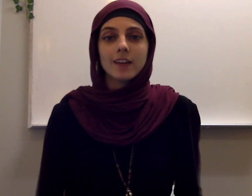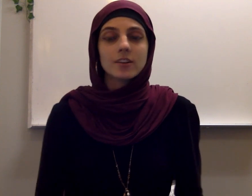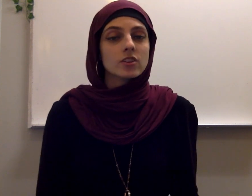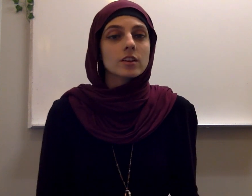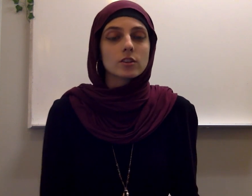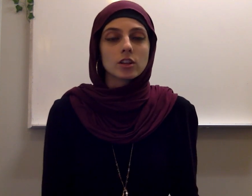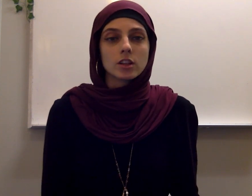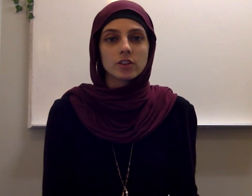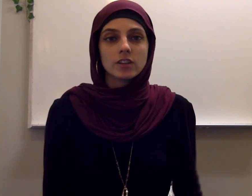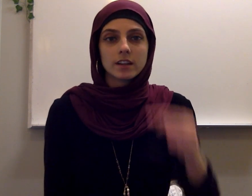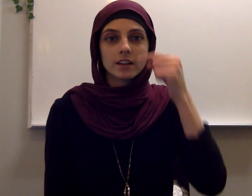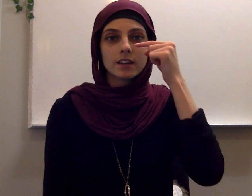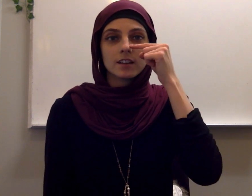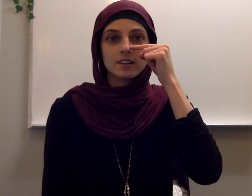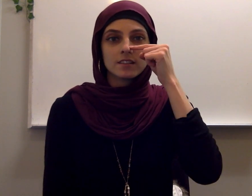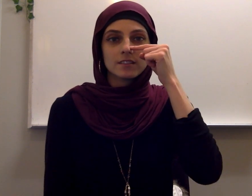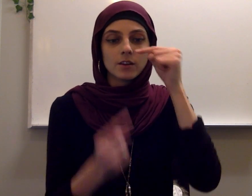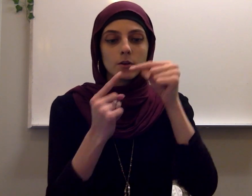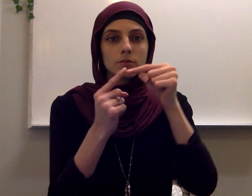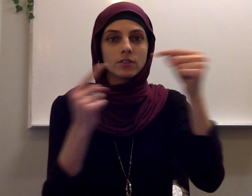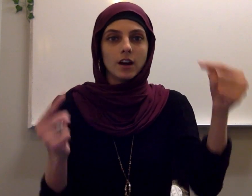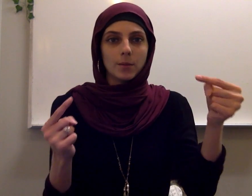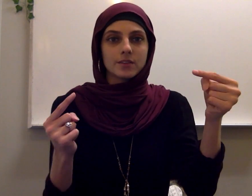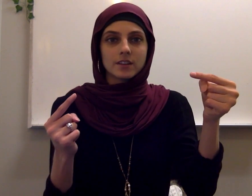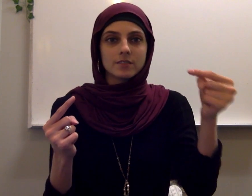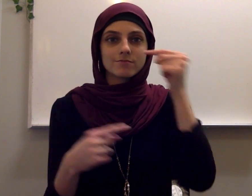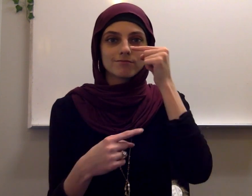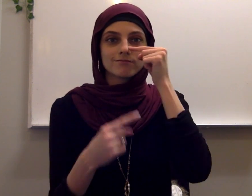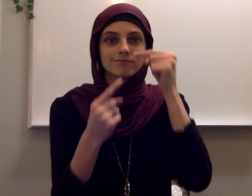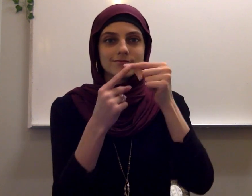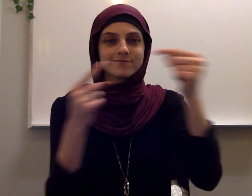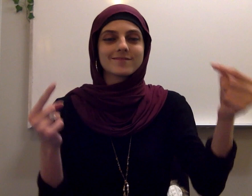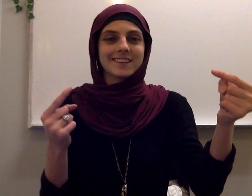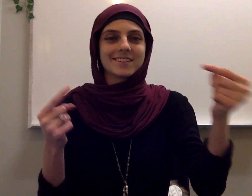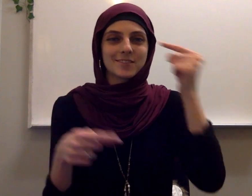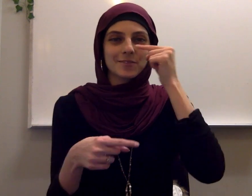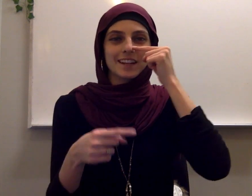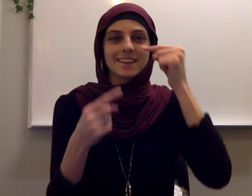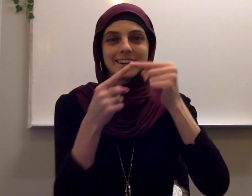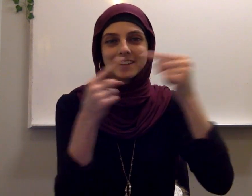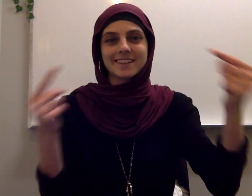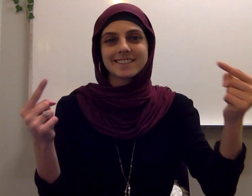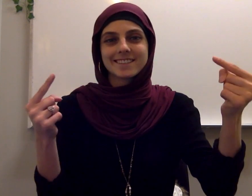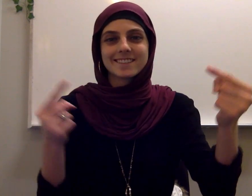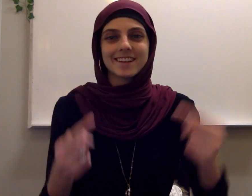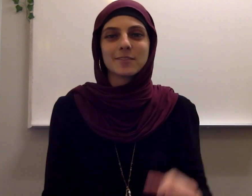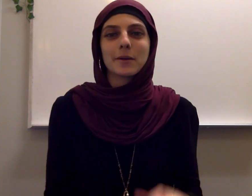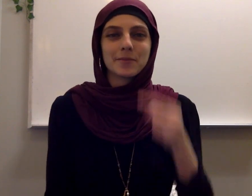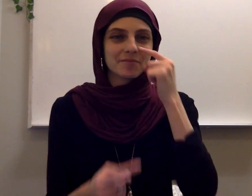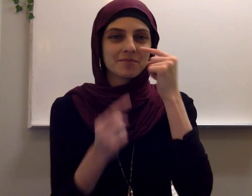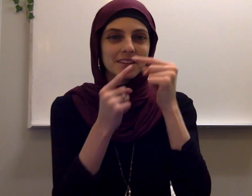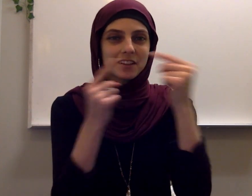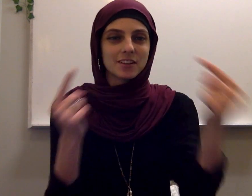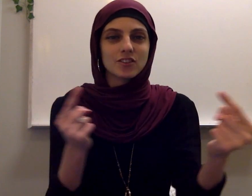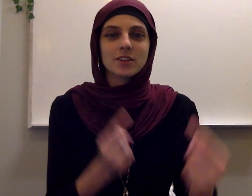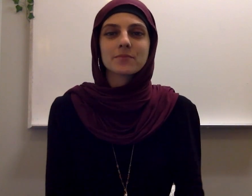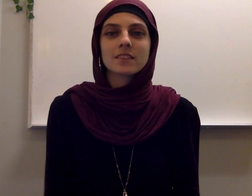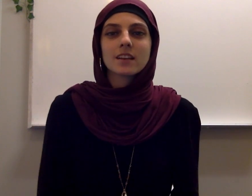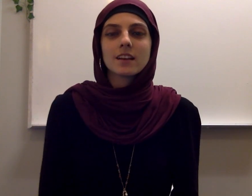Allergy or allergic. Nose, opposite. That's what it literally is, but allergic.